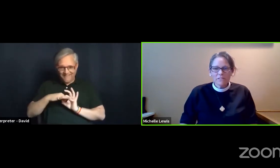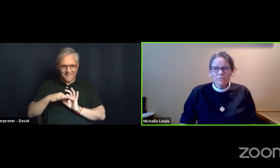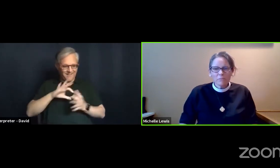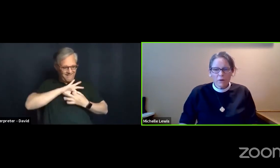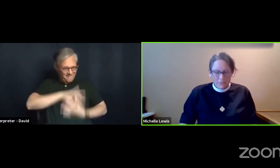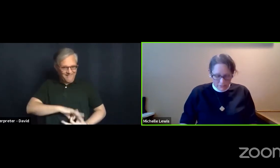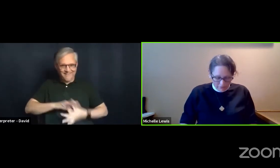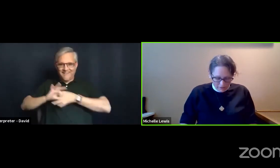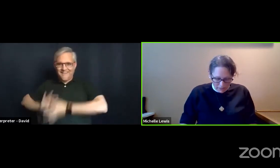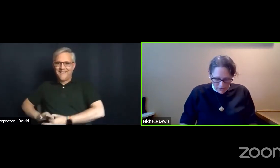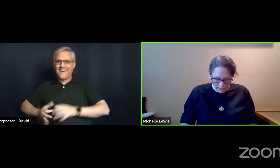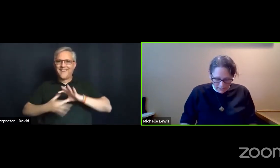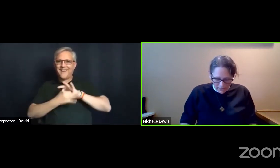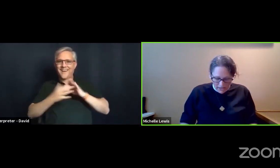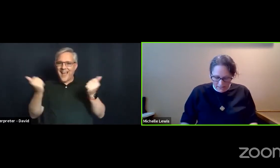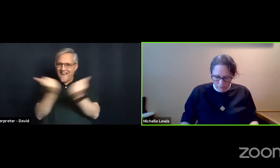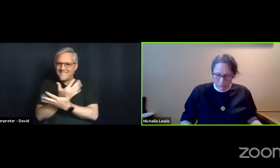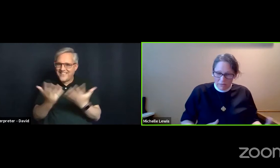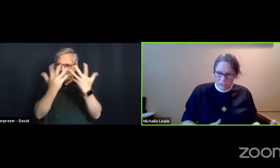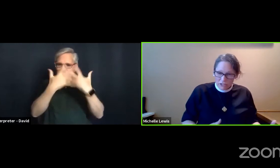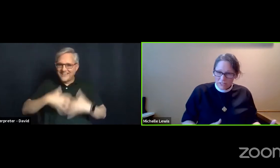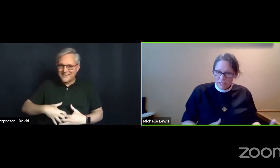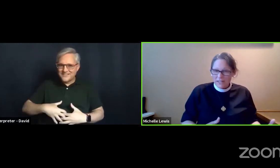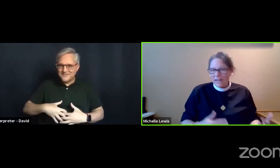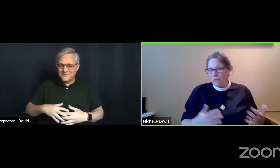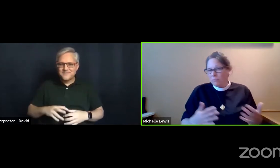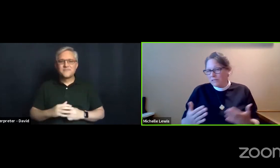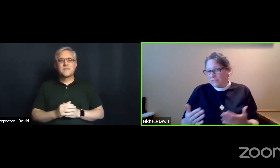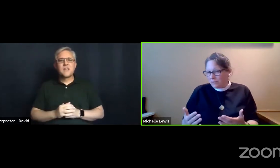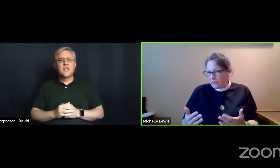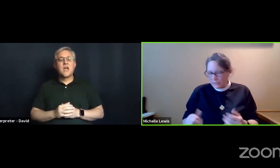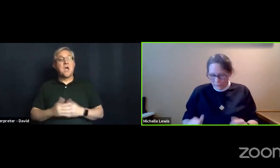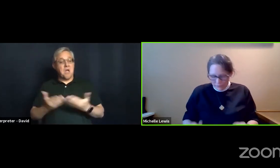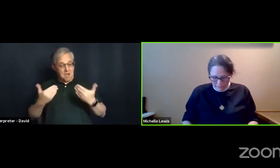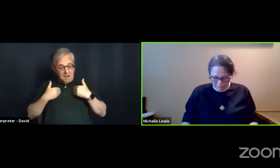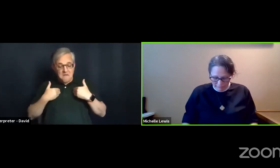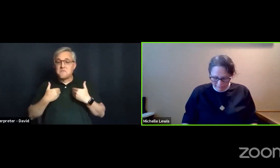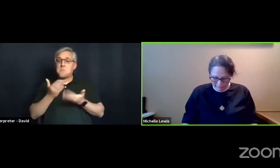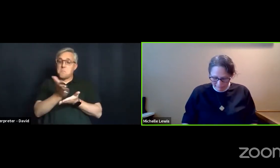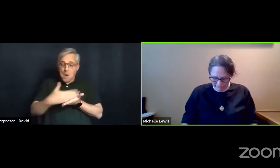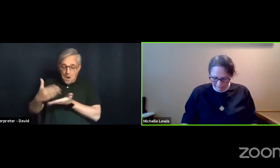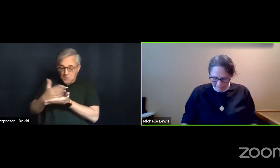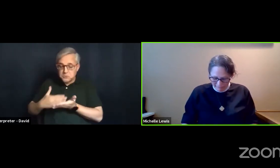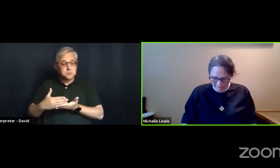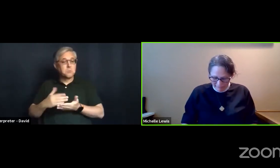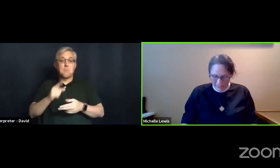There are different parts of our body that we mention and parts that we don't.